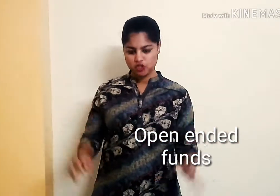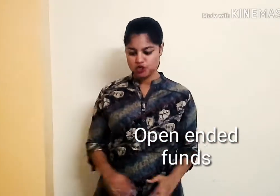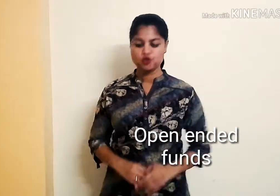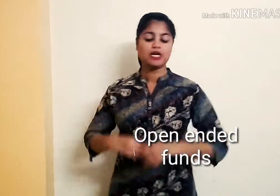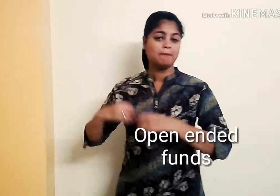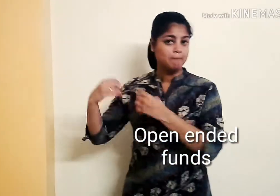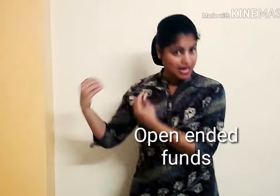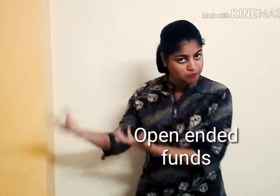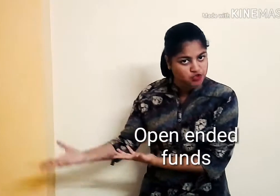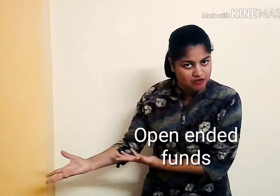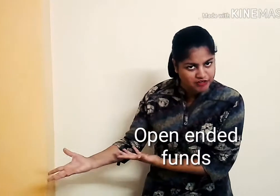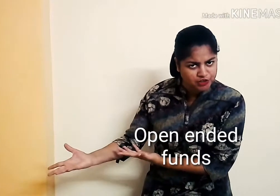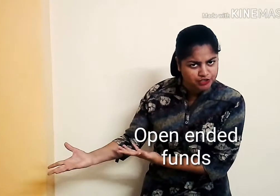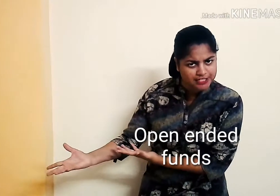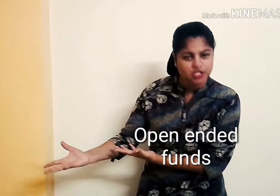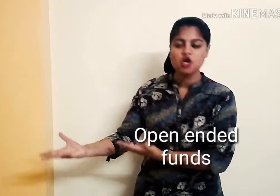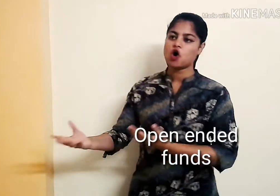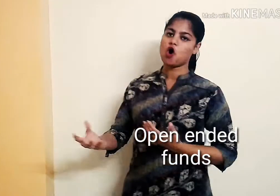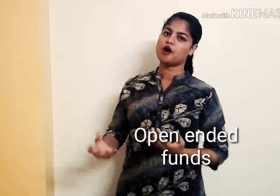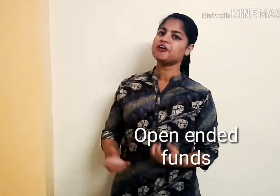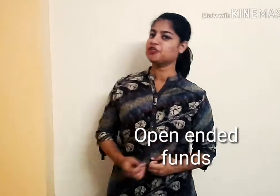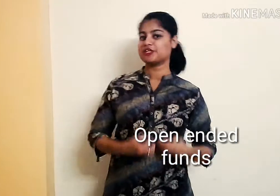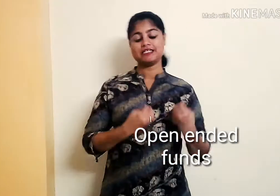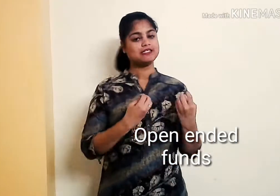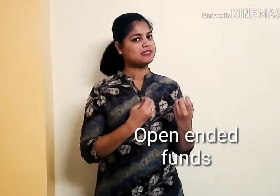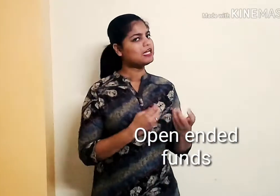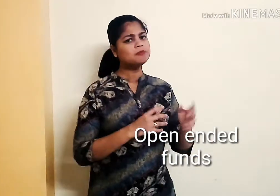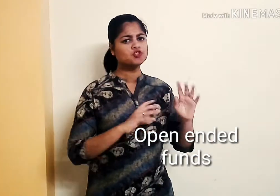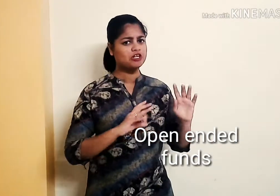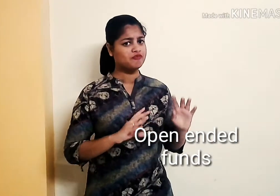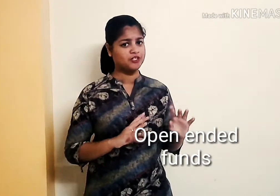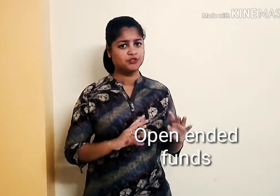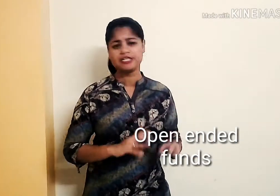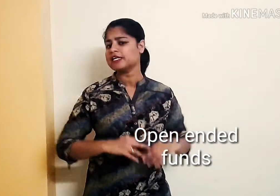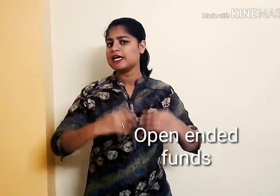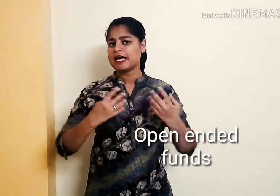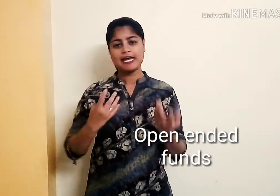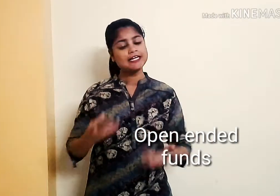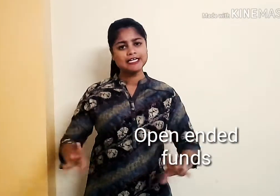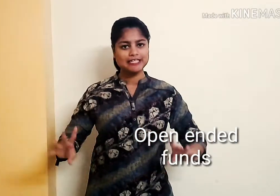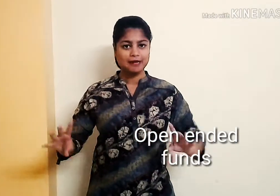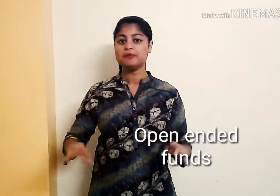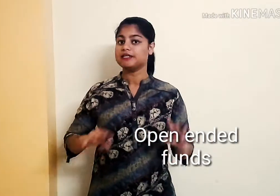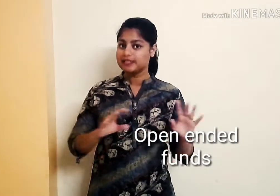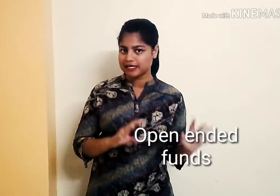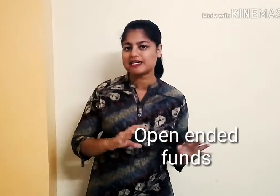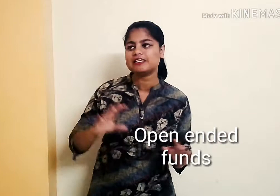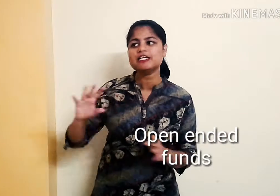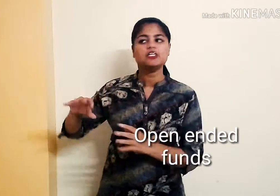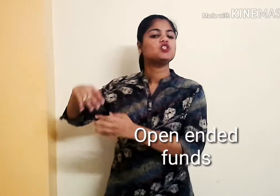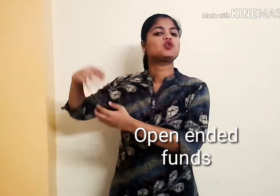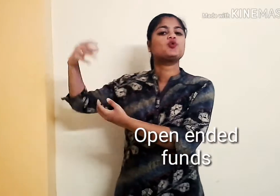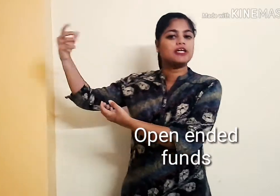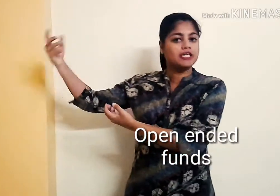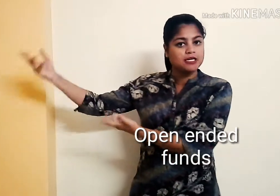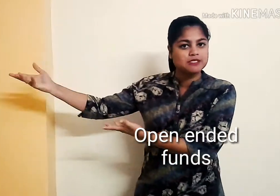You can buy mutual fund unit or you can sell mutual fund unit anytime directly through